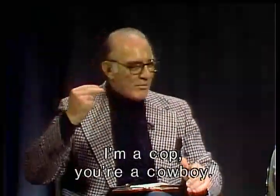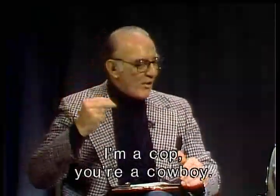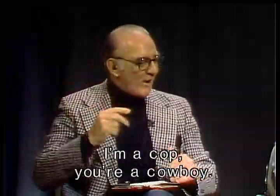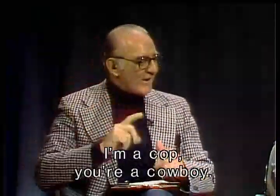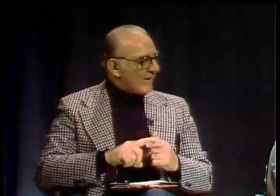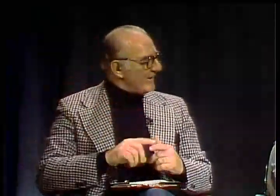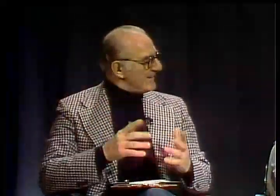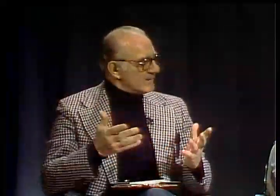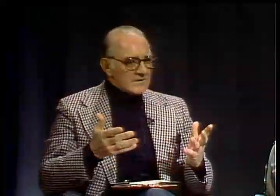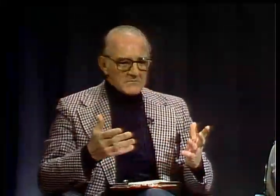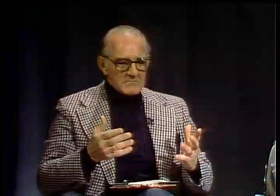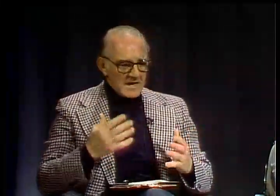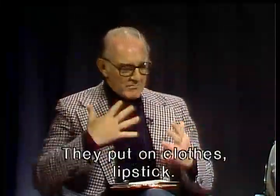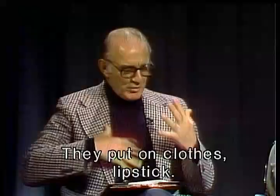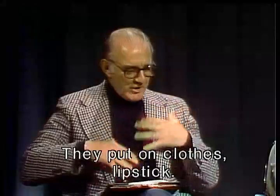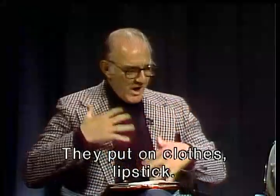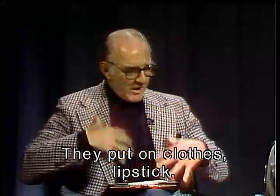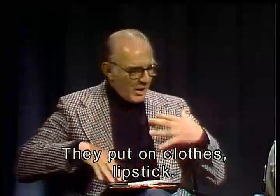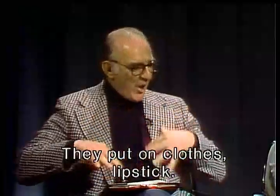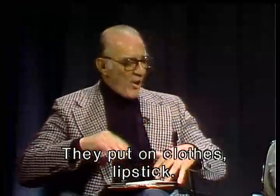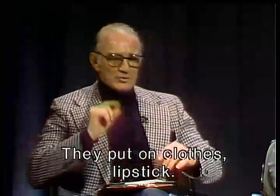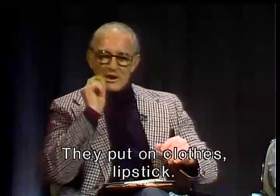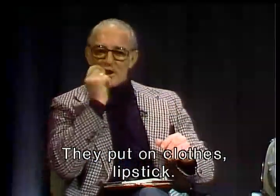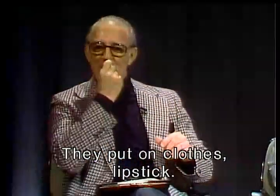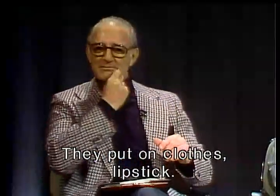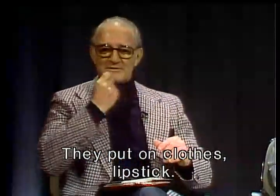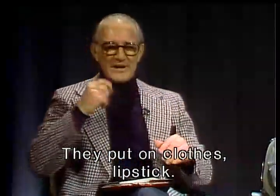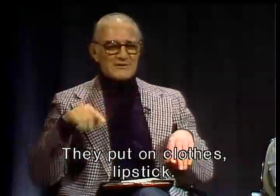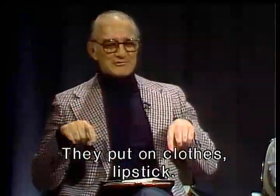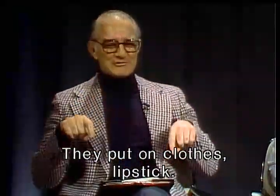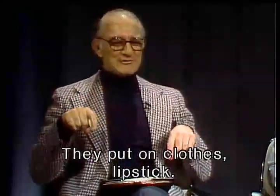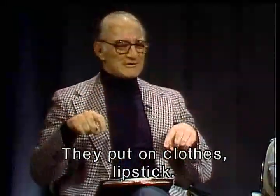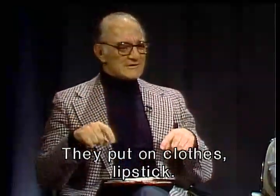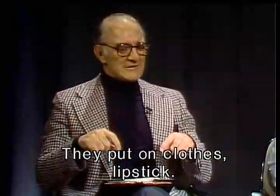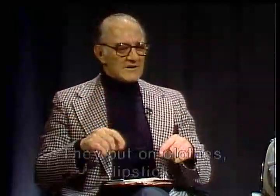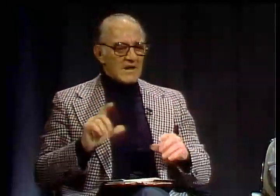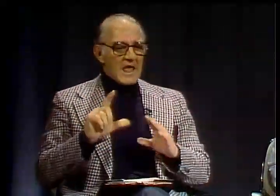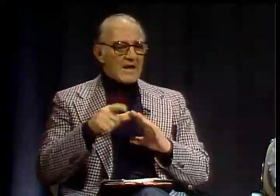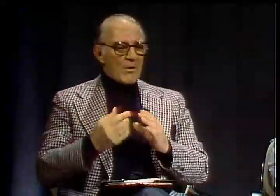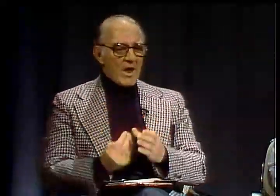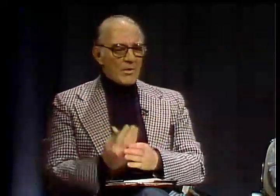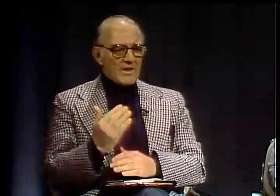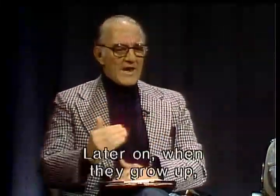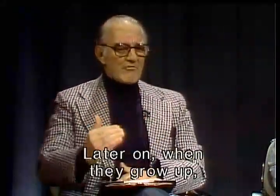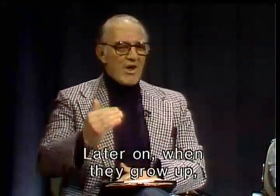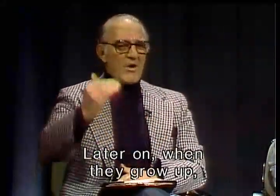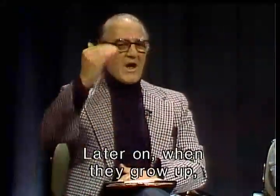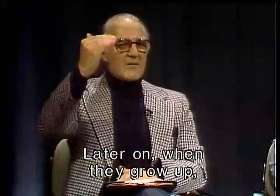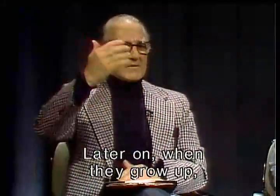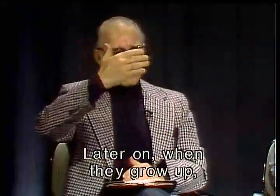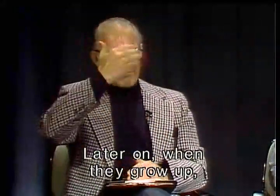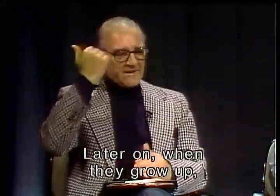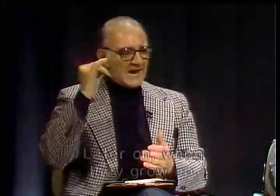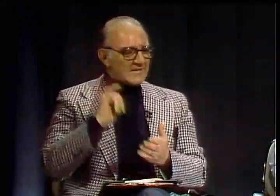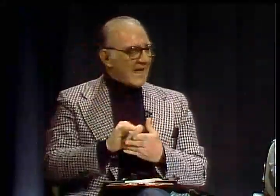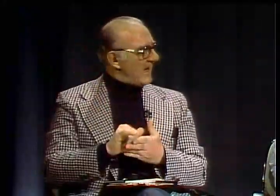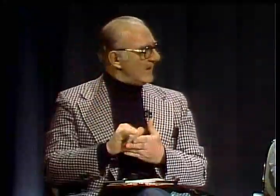cowboy. They put on clothes, lipstick. Later on, when they grow up, they forget that